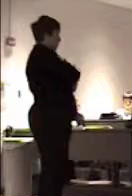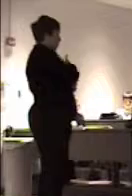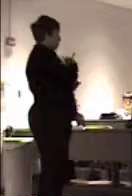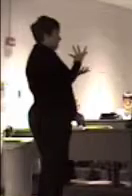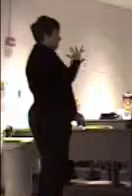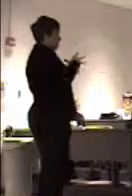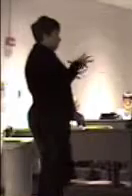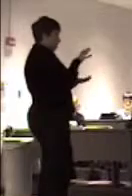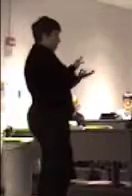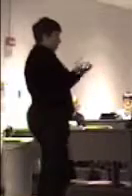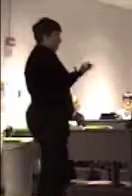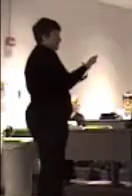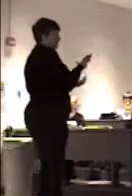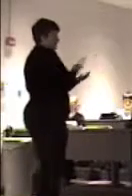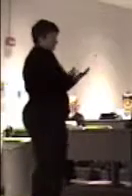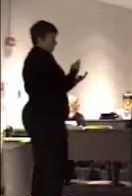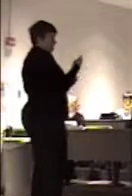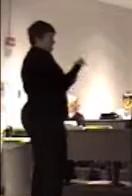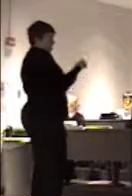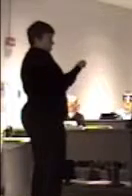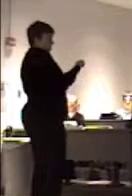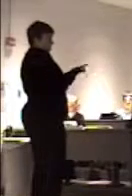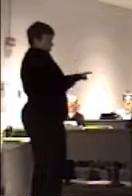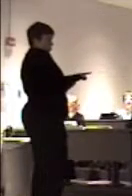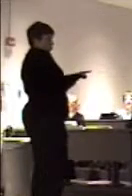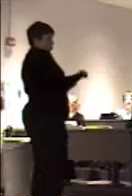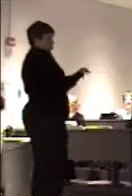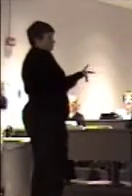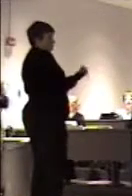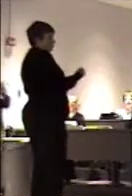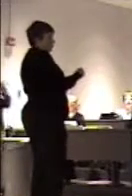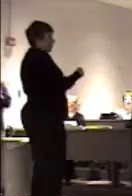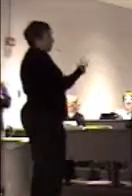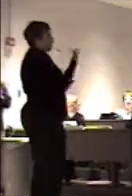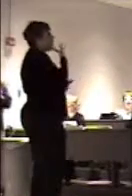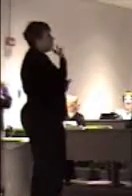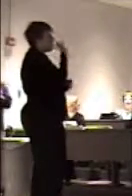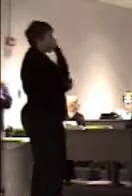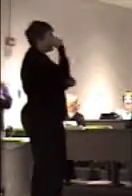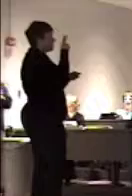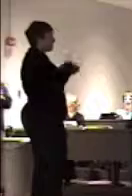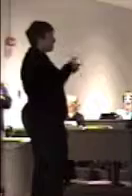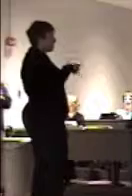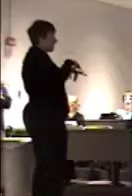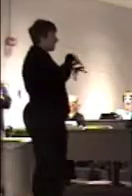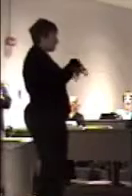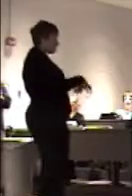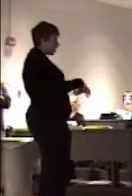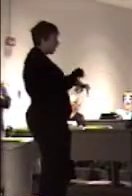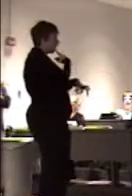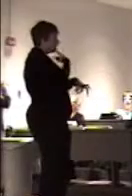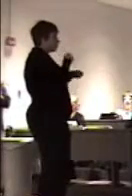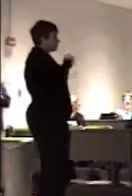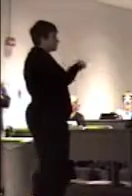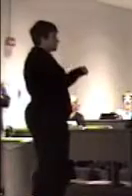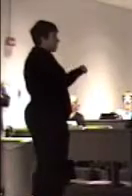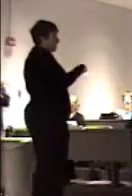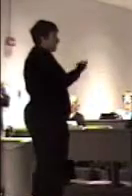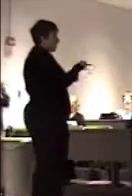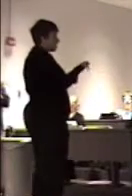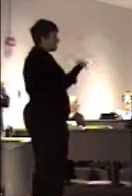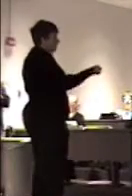want us to mix martial arts. In fact, they'd like it if we just sat here in a squatting position and kept saying, yeah, that was the